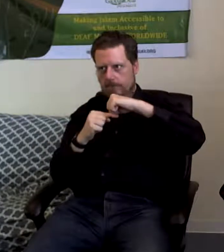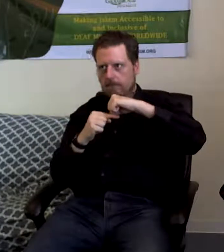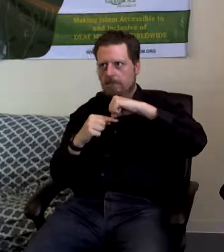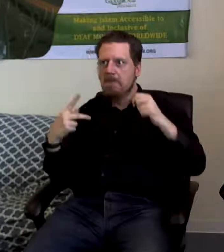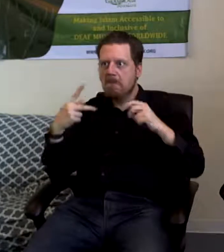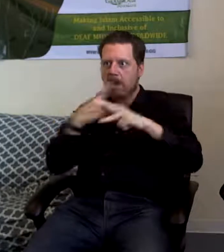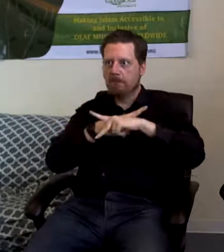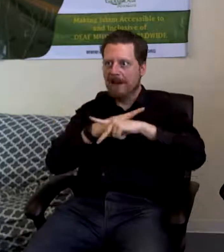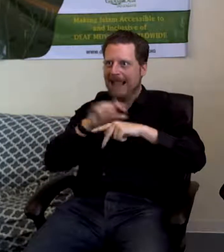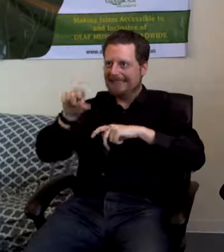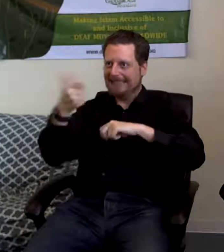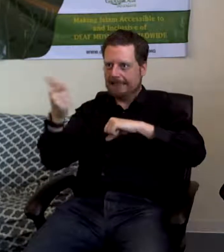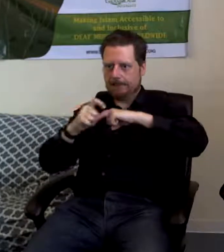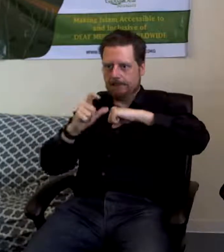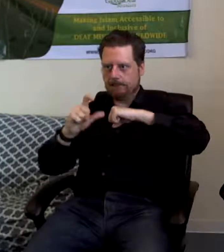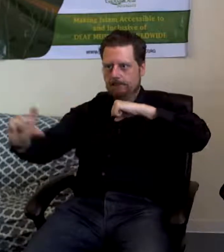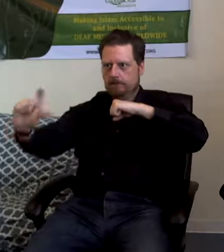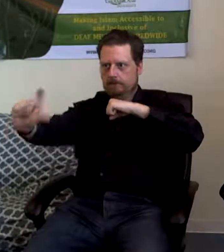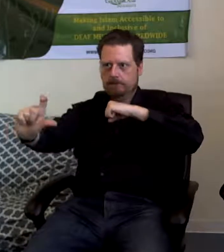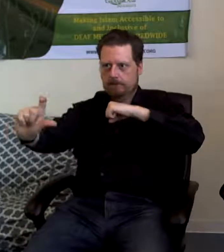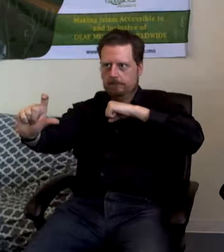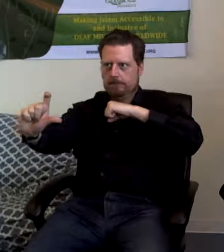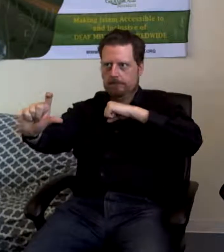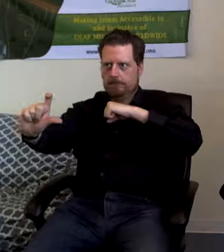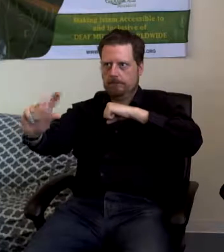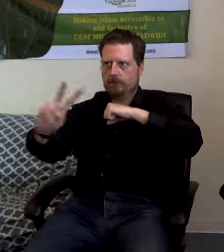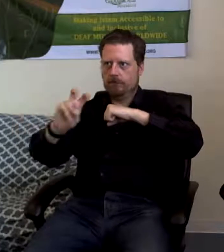Multiply this by 10, and it is